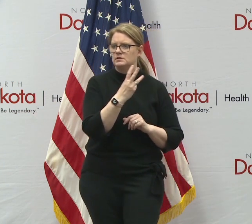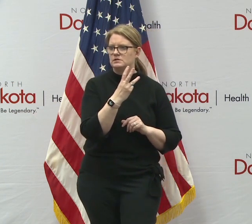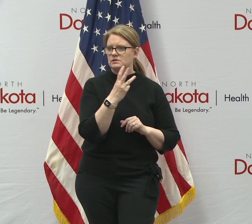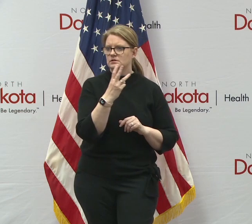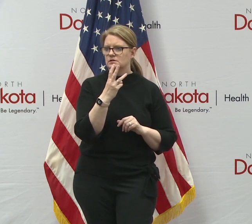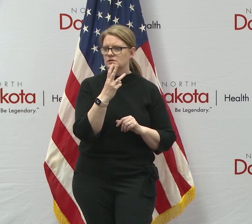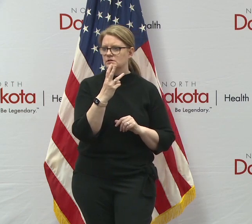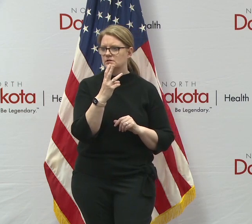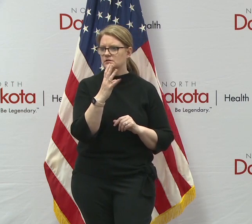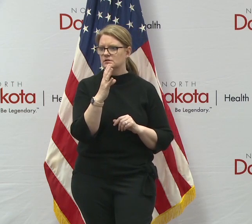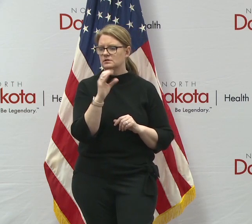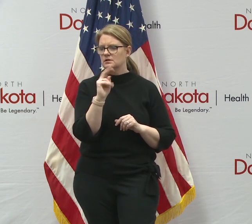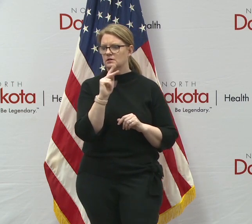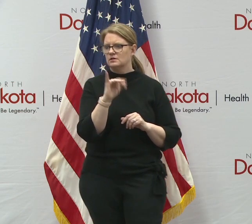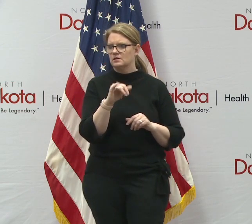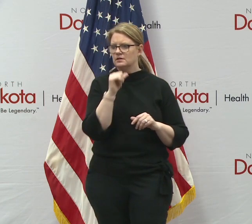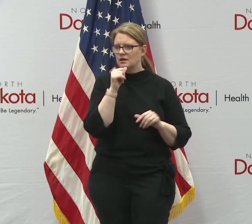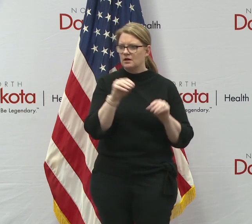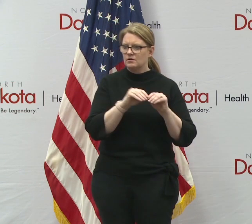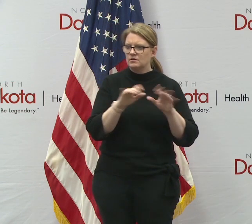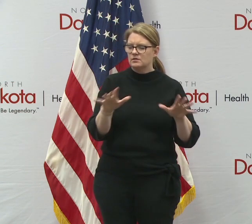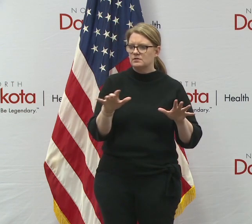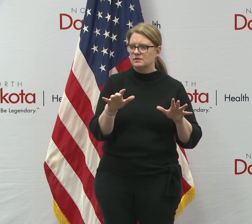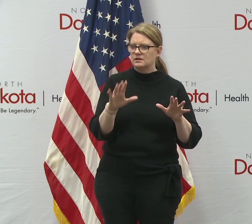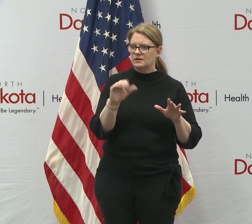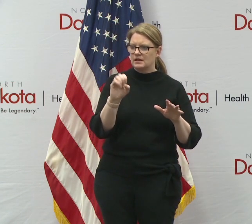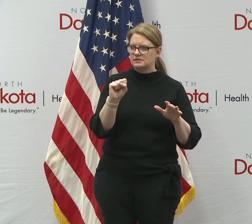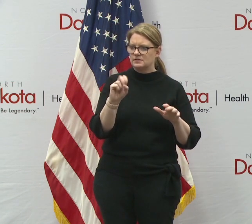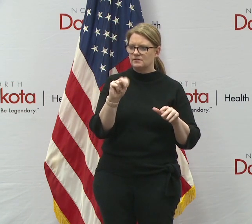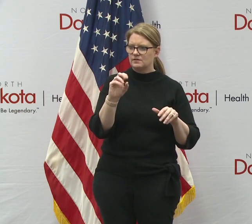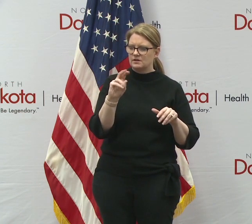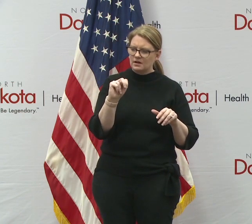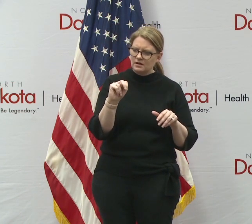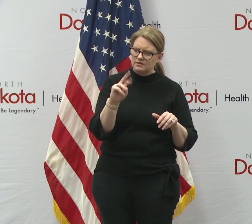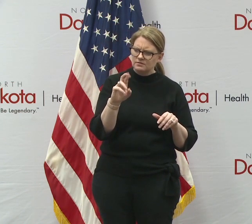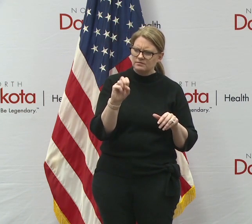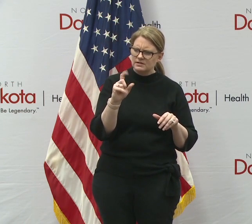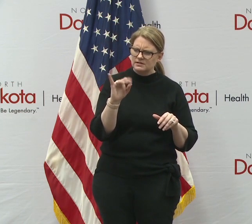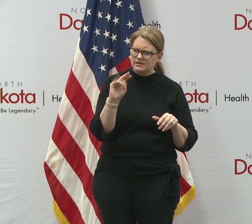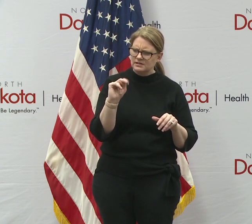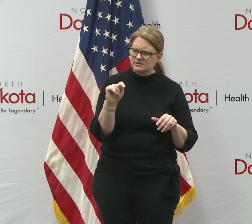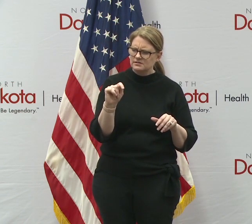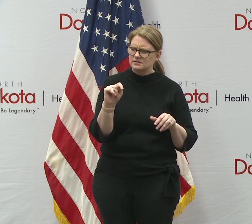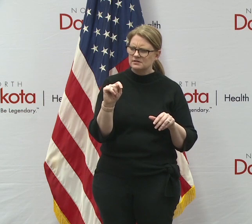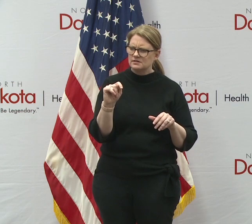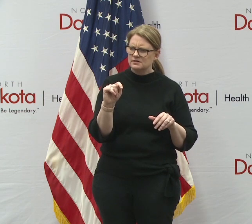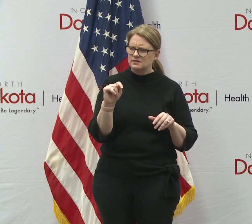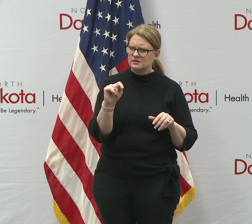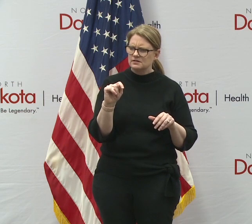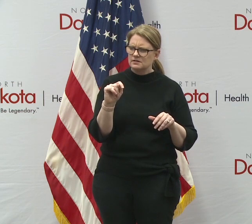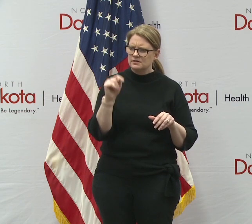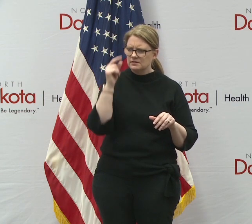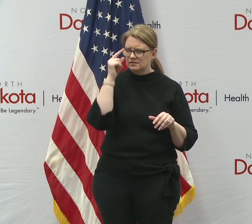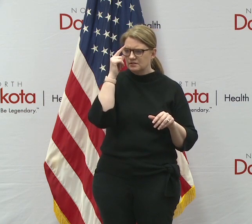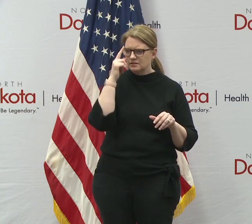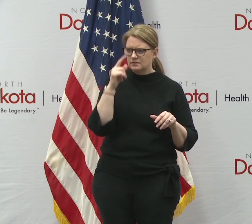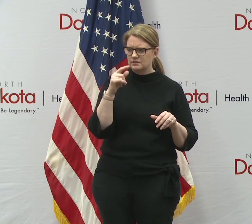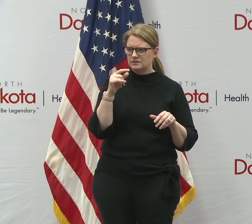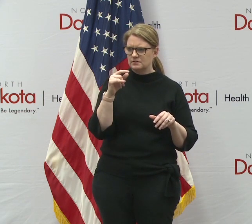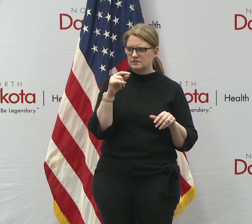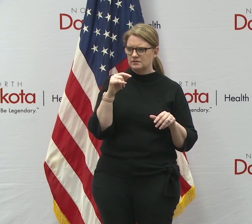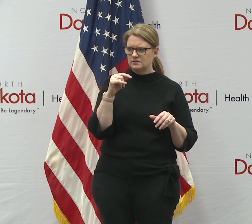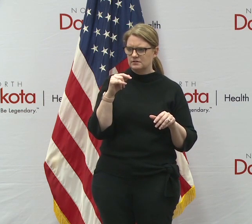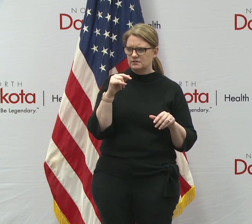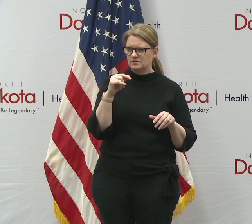not releasing confirmed cases of non-residents. Would the state reconsider and include confirmed cases of non-residents